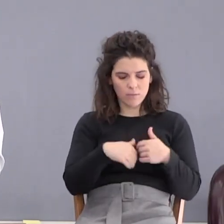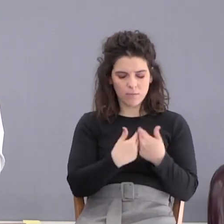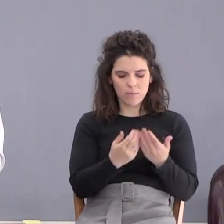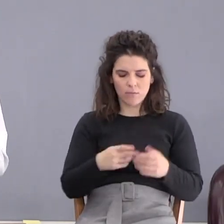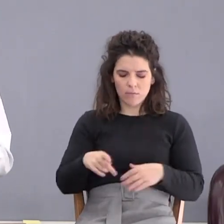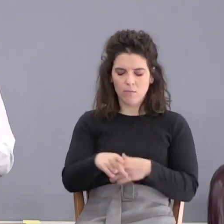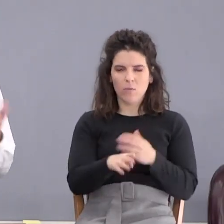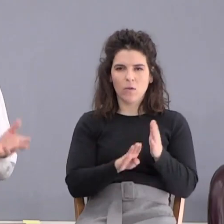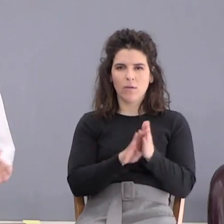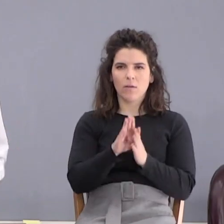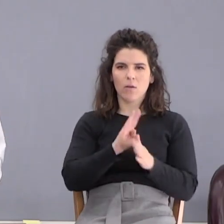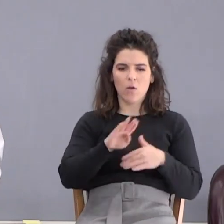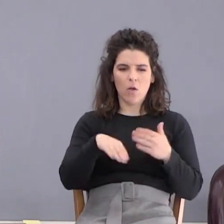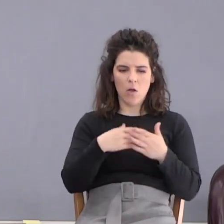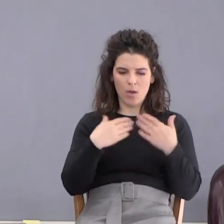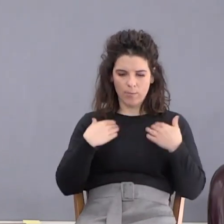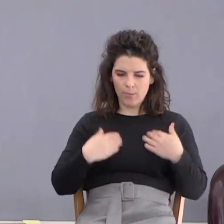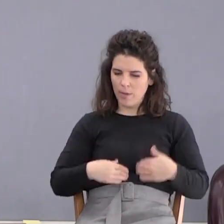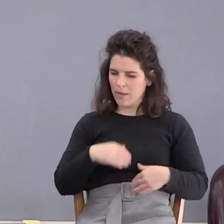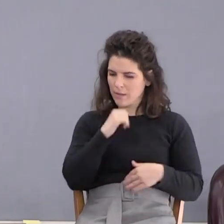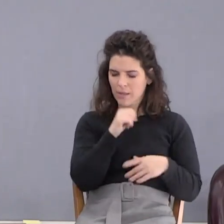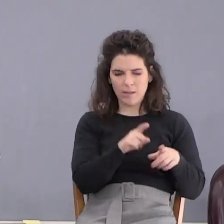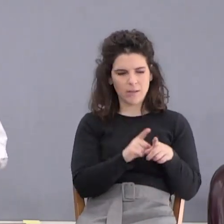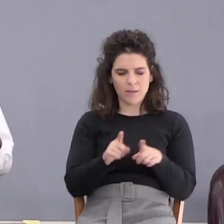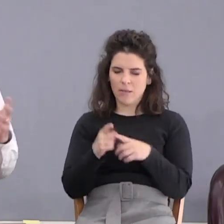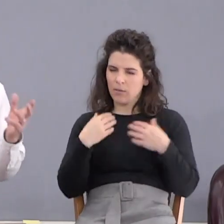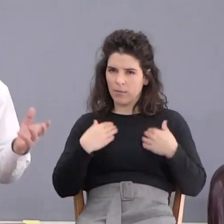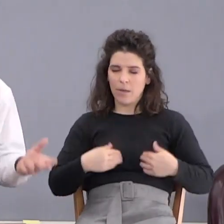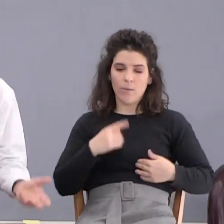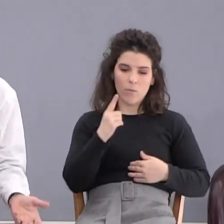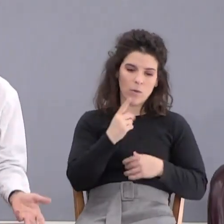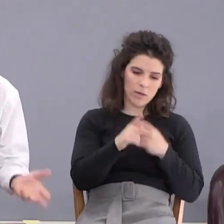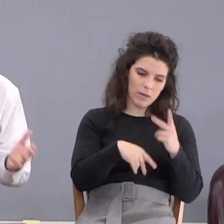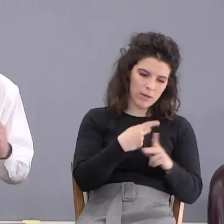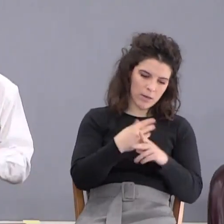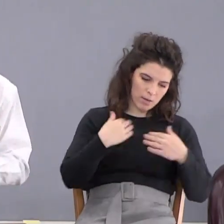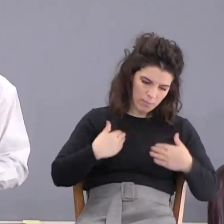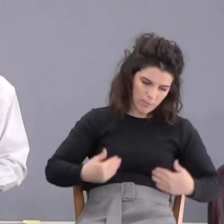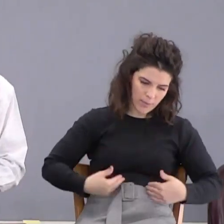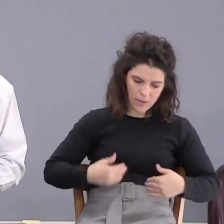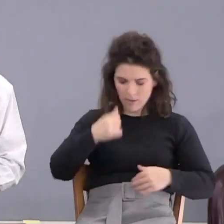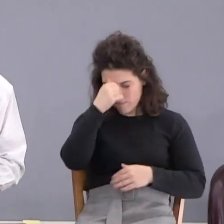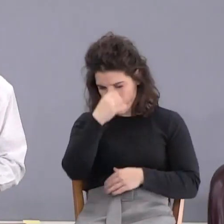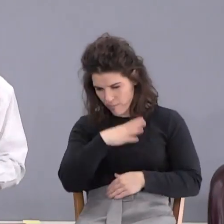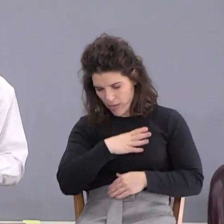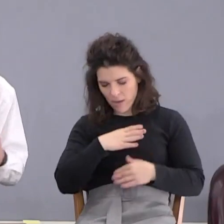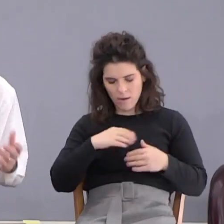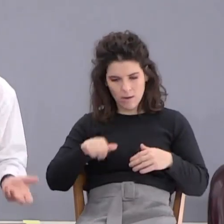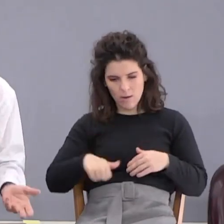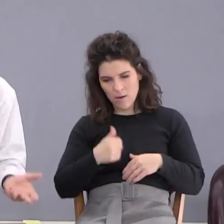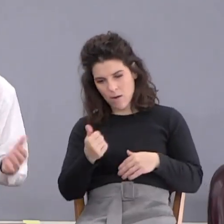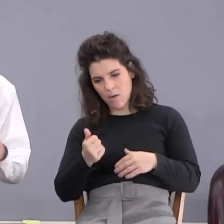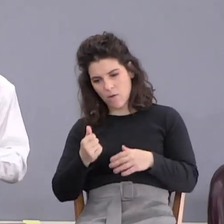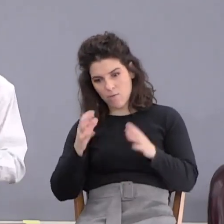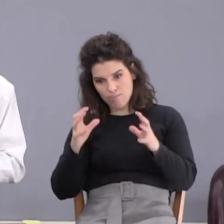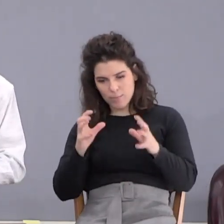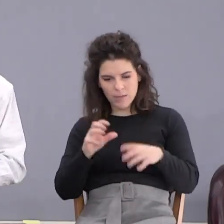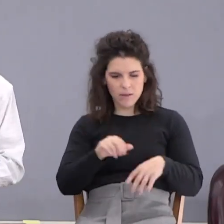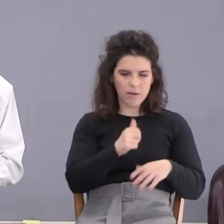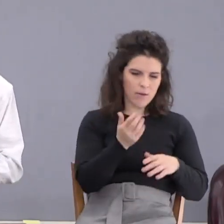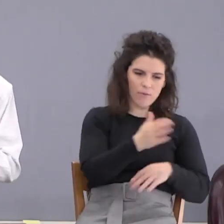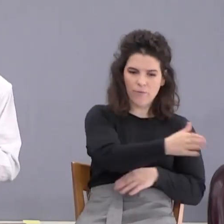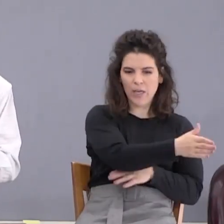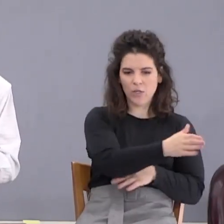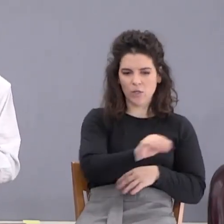verse 39, all flesh is not the same flesh, but there is one kind of flesh of men, another flesh of beasts, another of fishes, and another